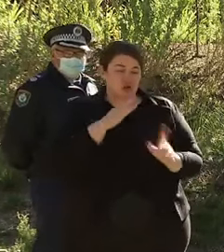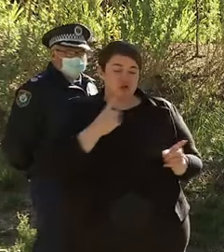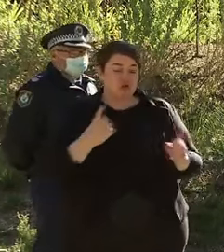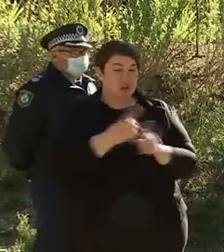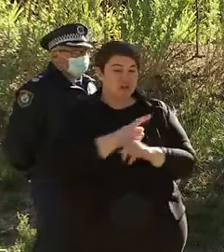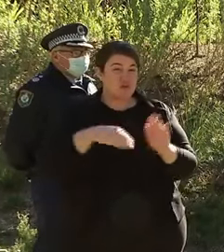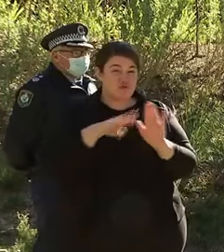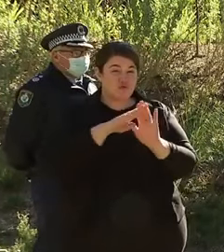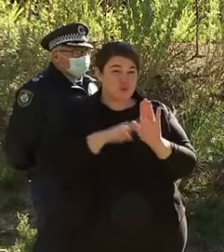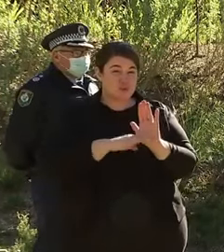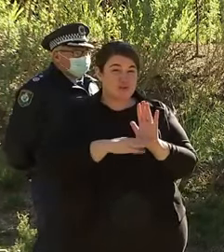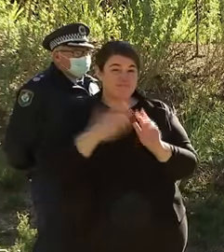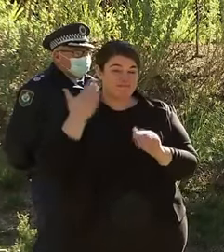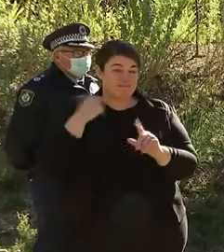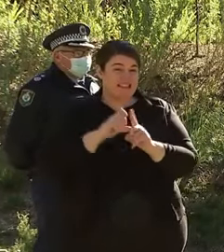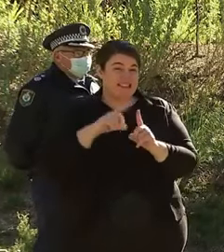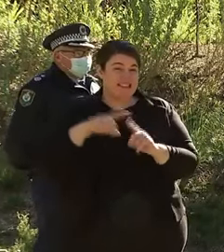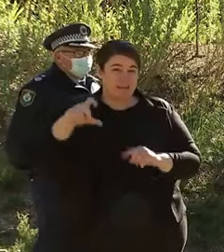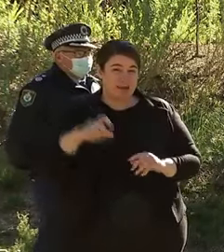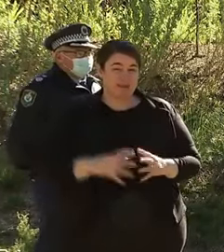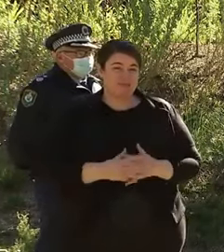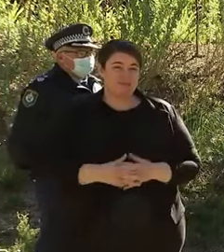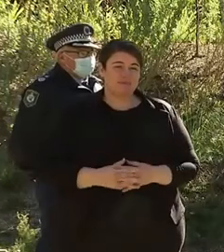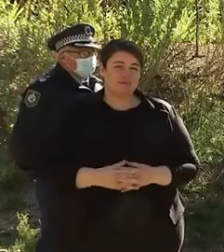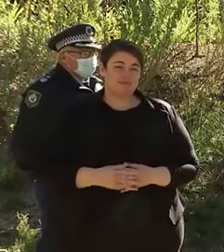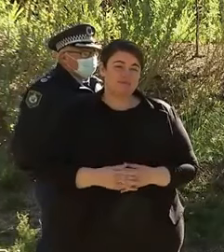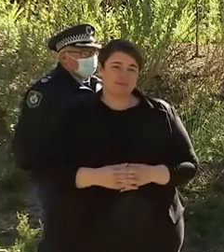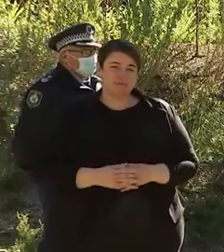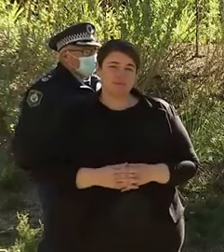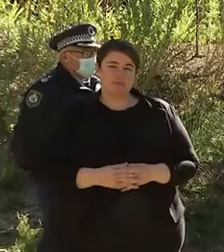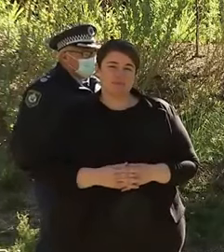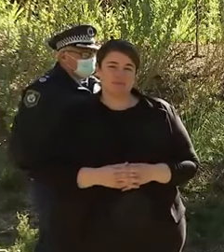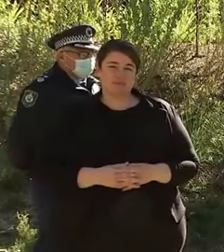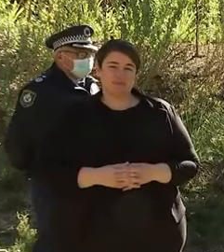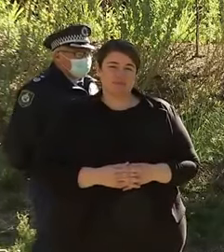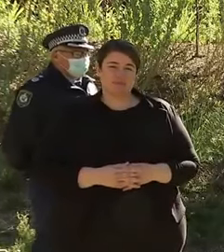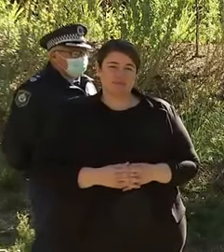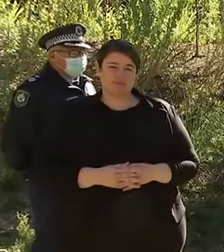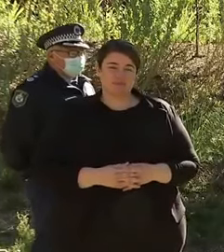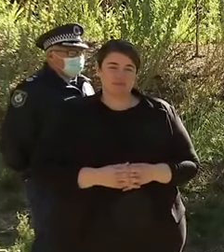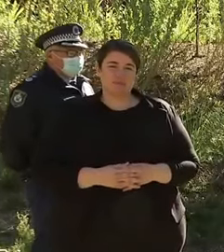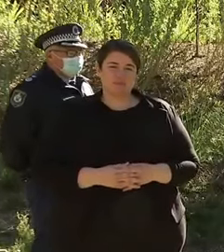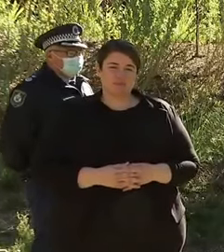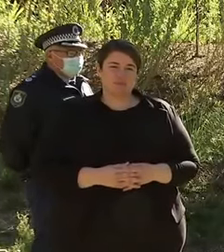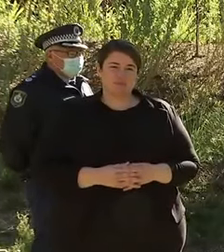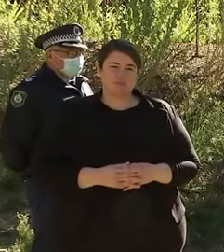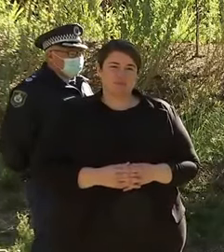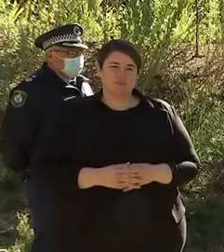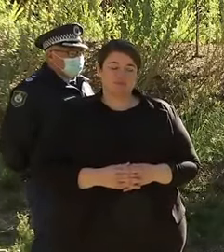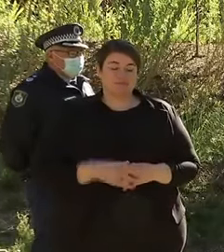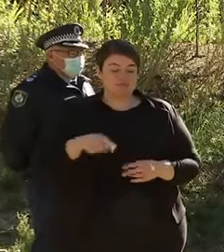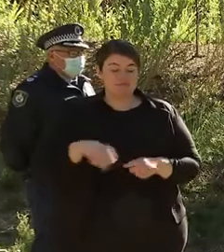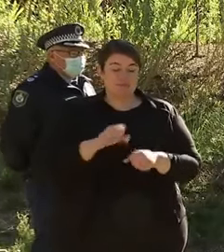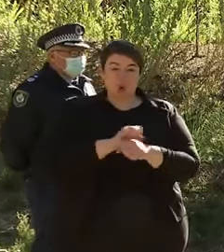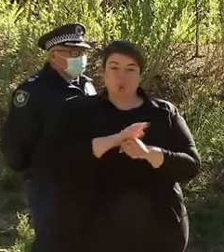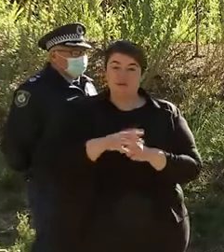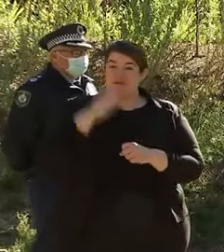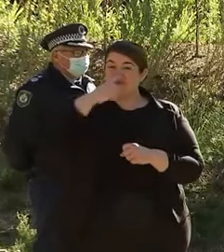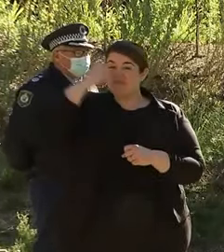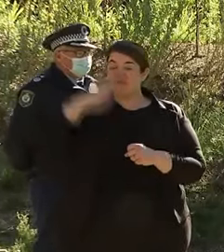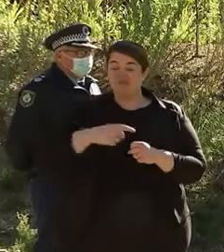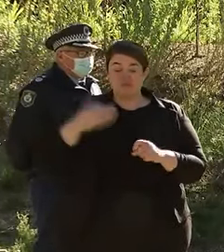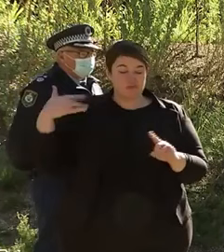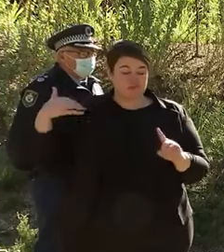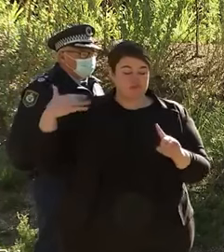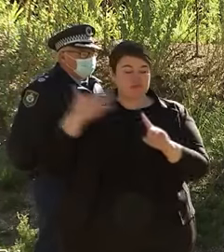rules in December? All the way through this pandemic, this one in 100 year pandemic, there